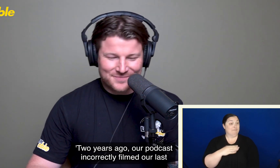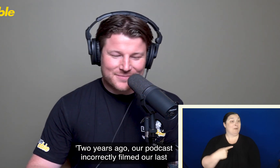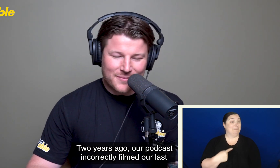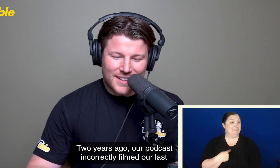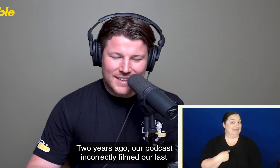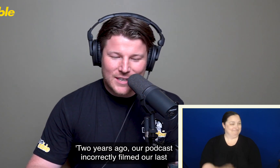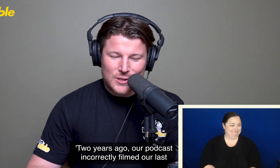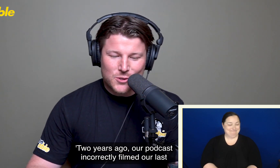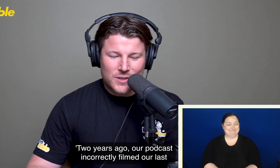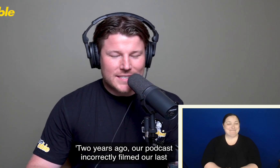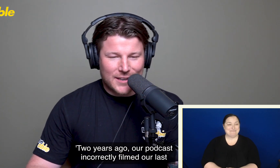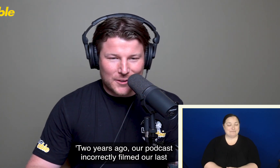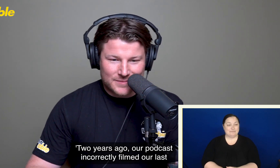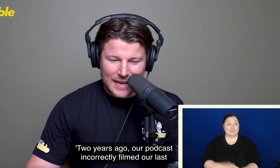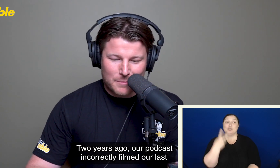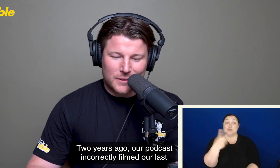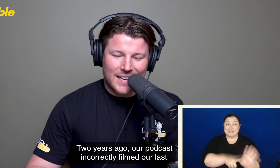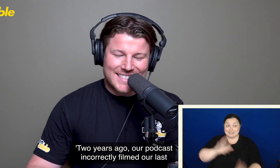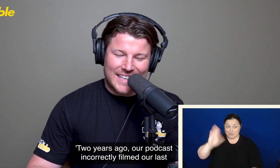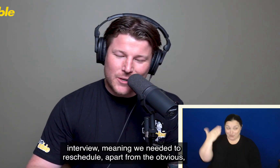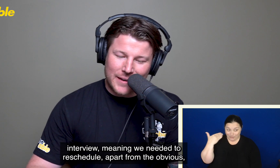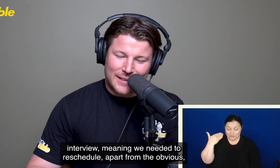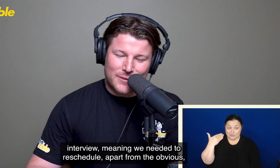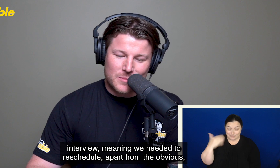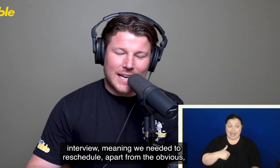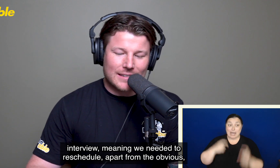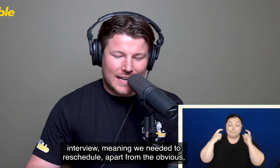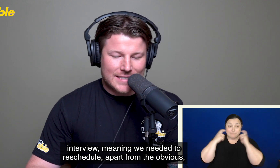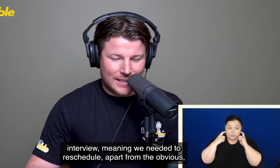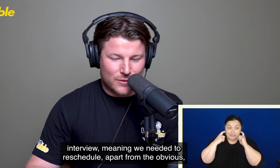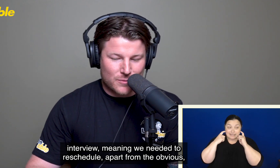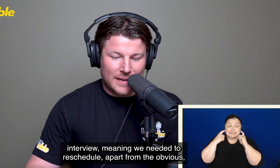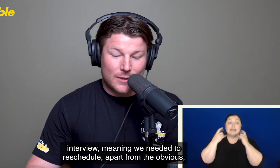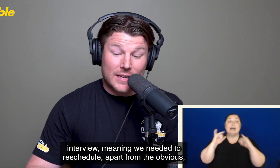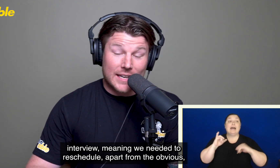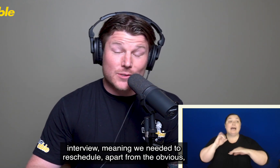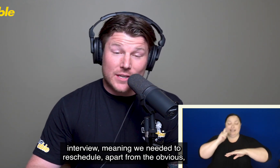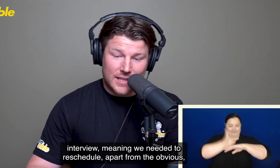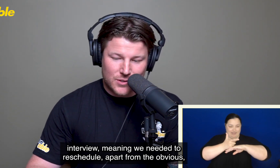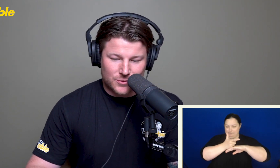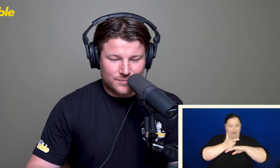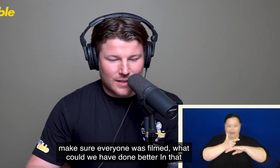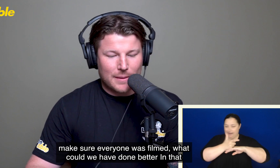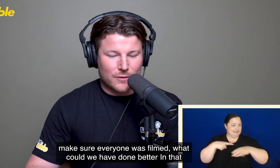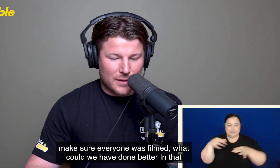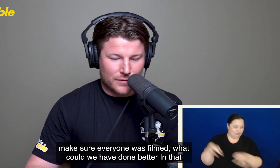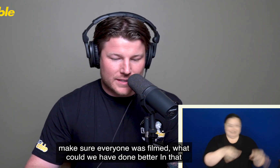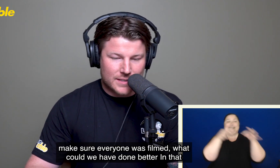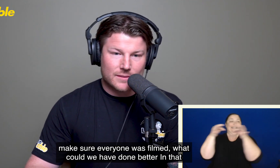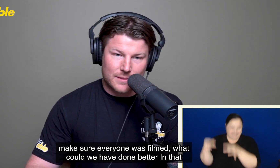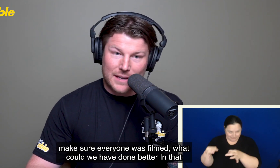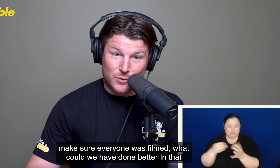2 years ago, our podcast incorrectly filmed our last interview, meaning we needed to reschedule. Apart